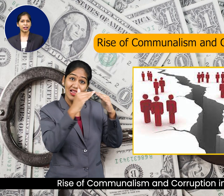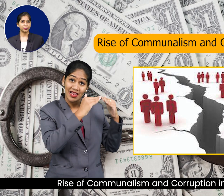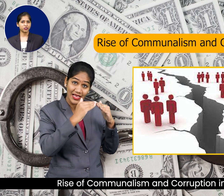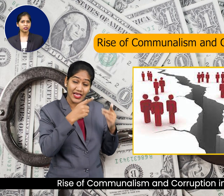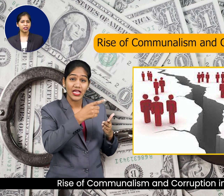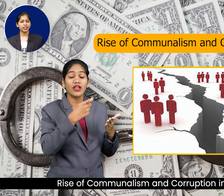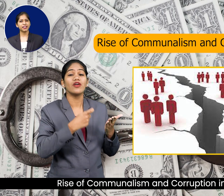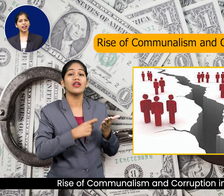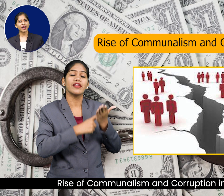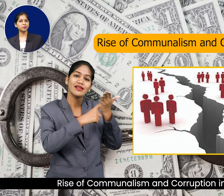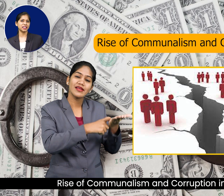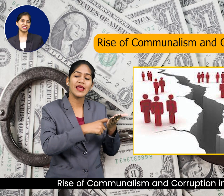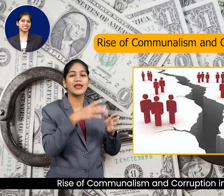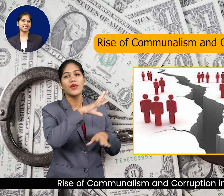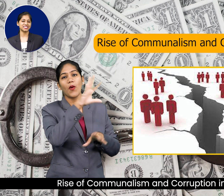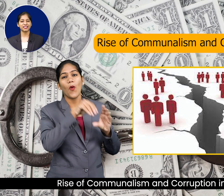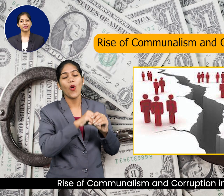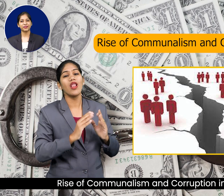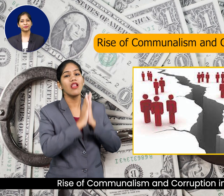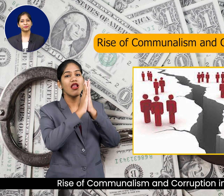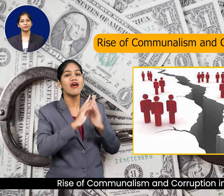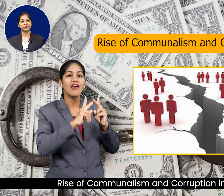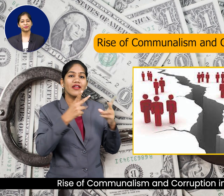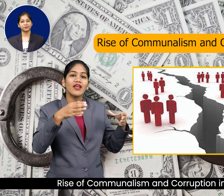and corruption in high places.